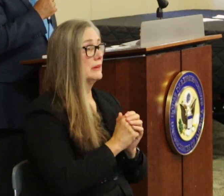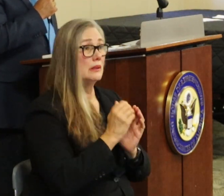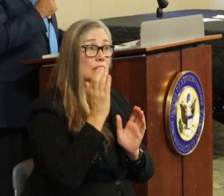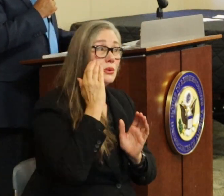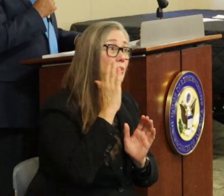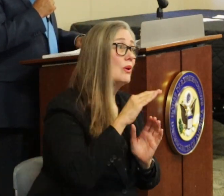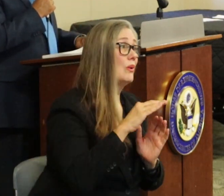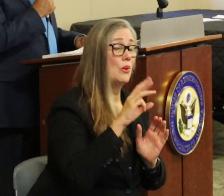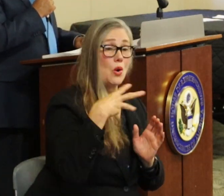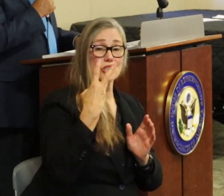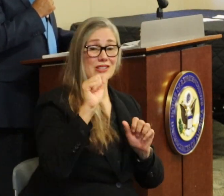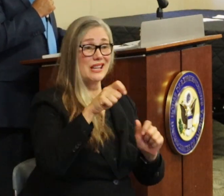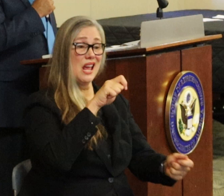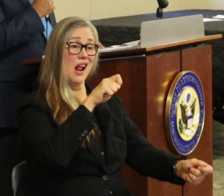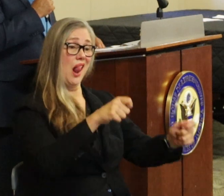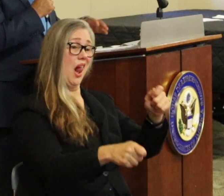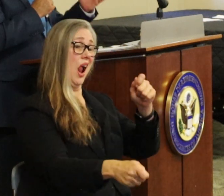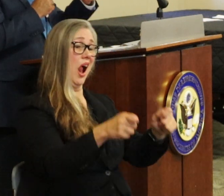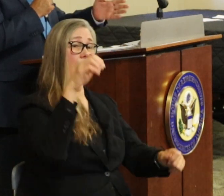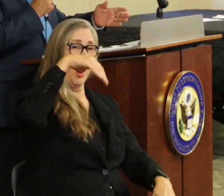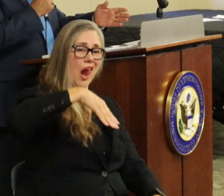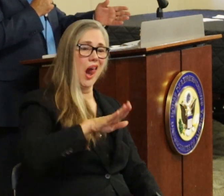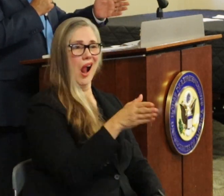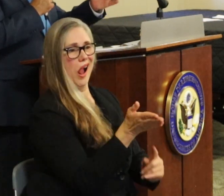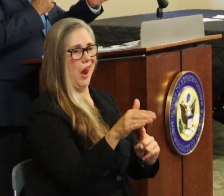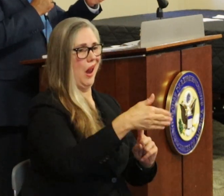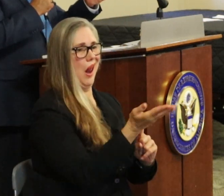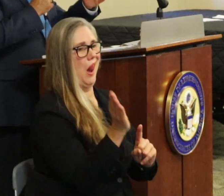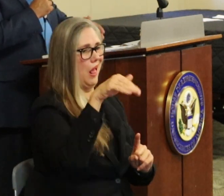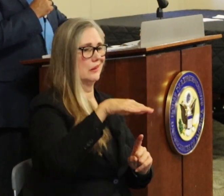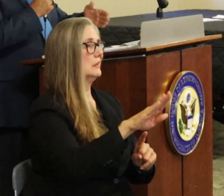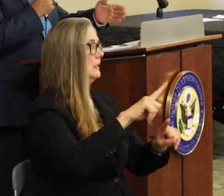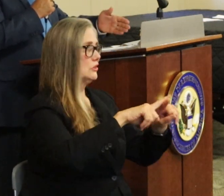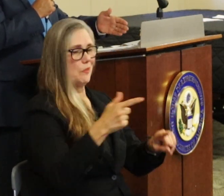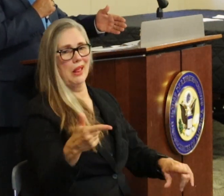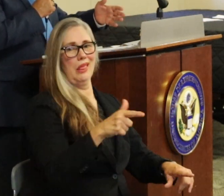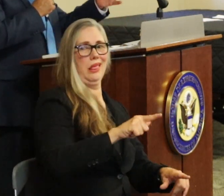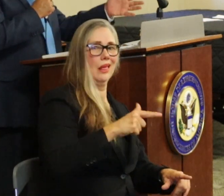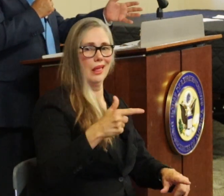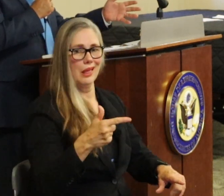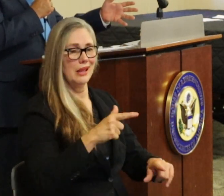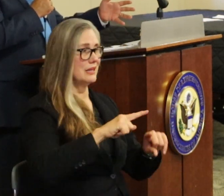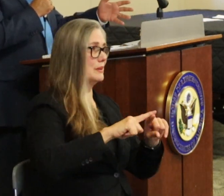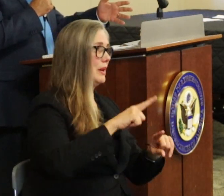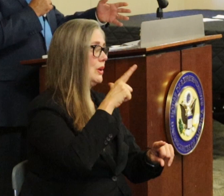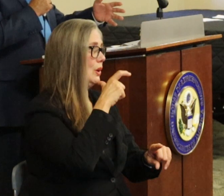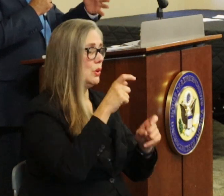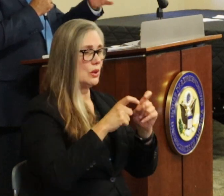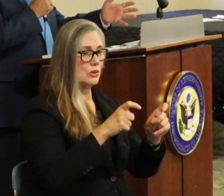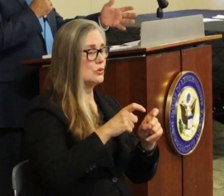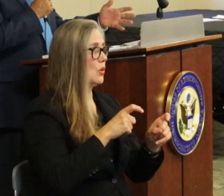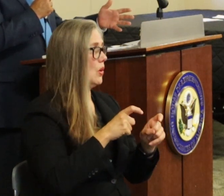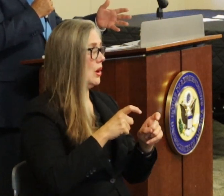fluid. Depending which parties control the House, the Senate, and the White House, if it's